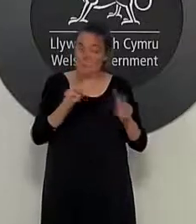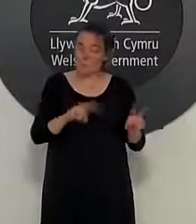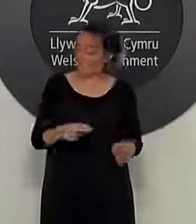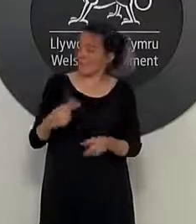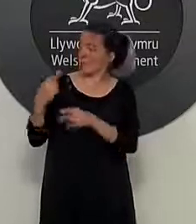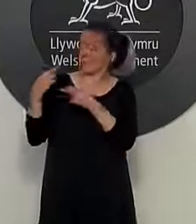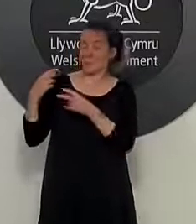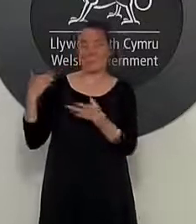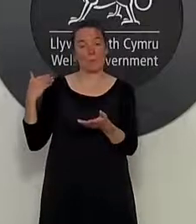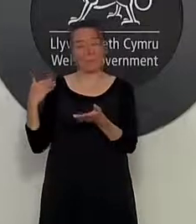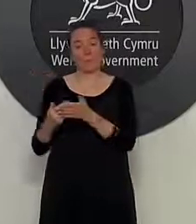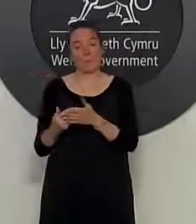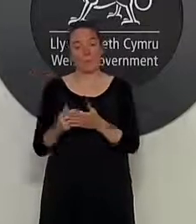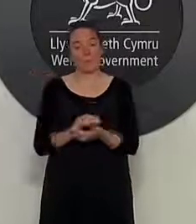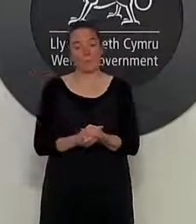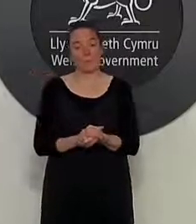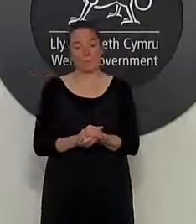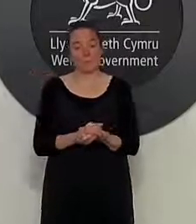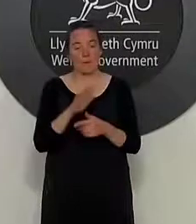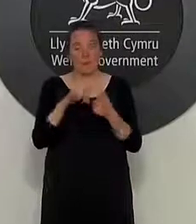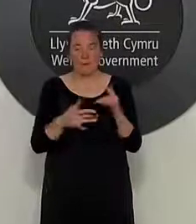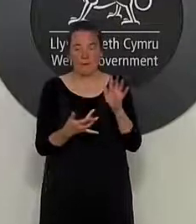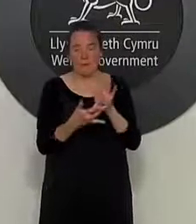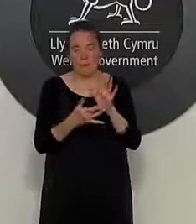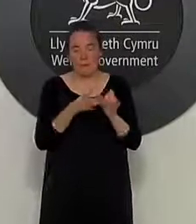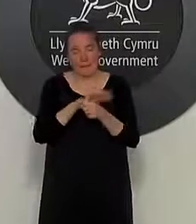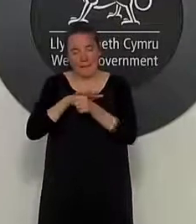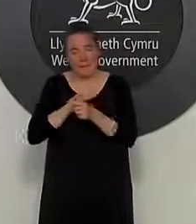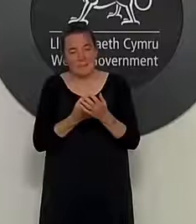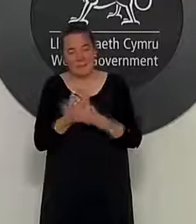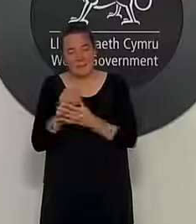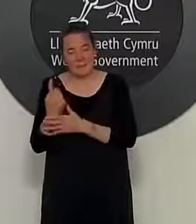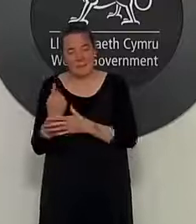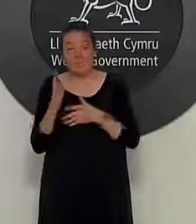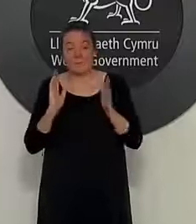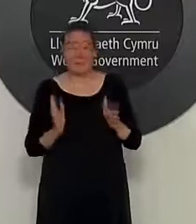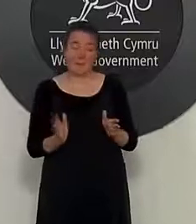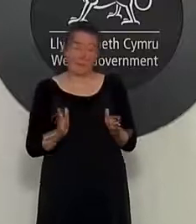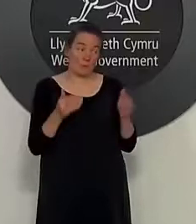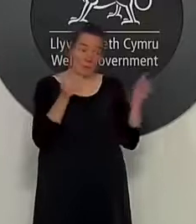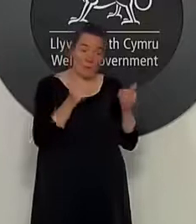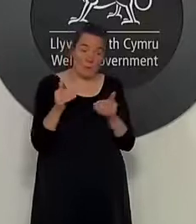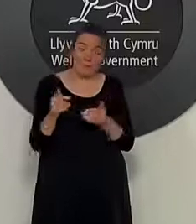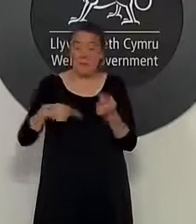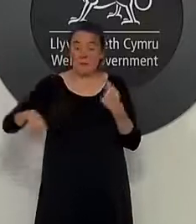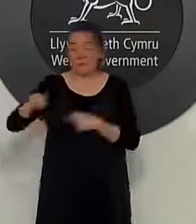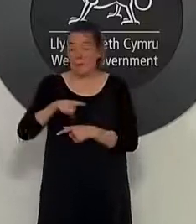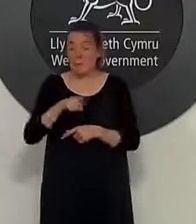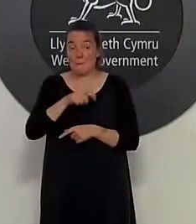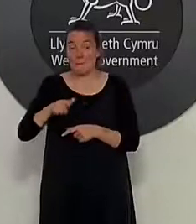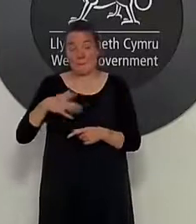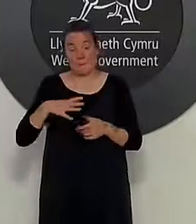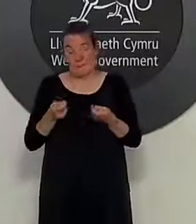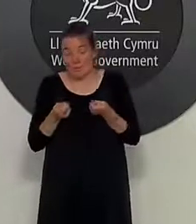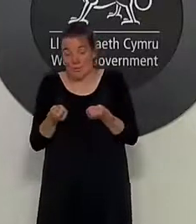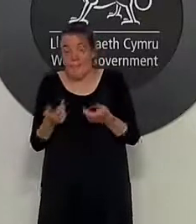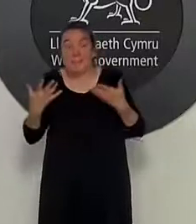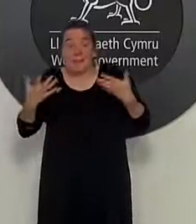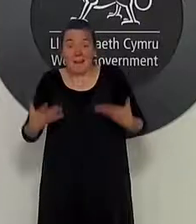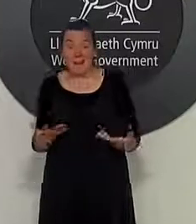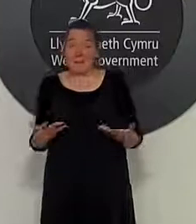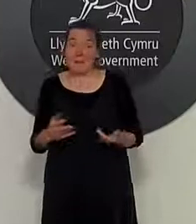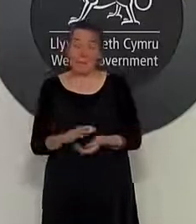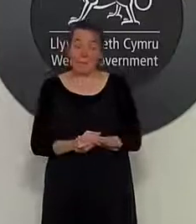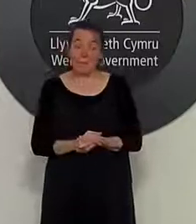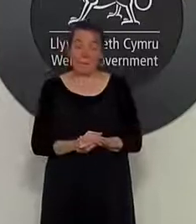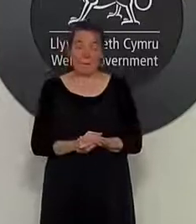retrospectively at those really important cases, they also have to focus on people who need treatment here today. And